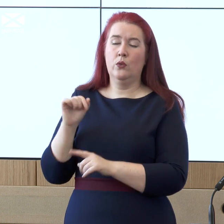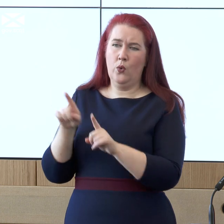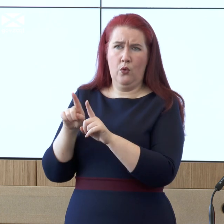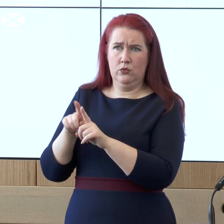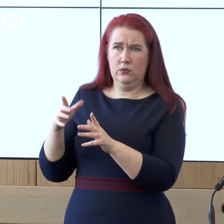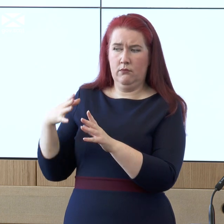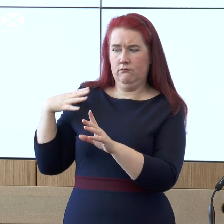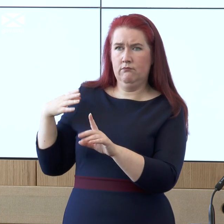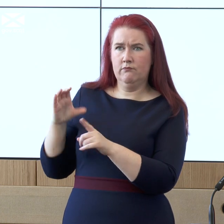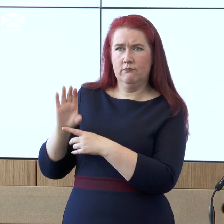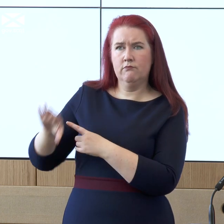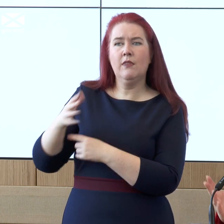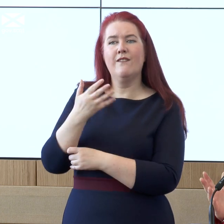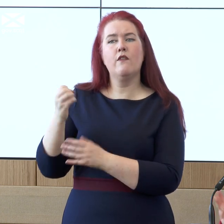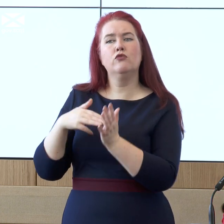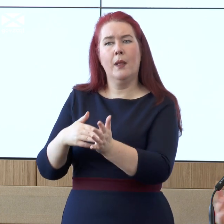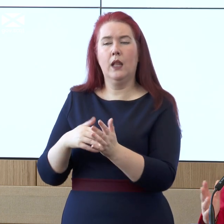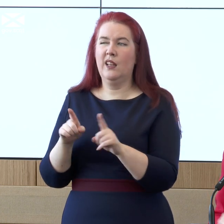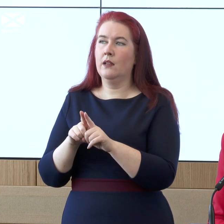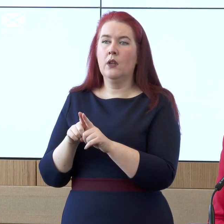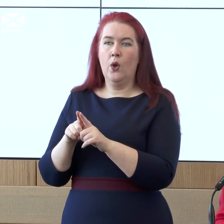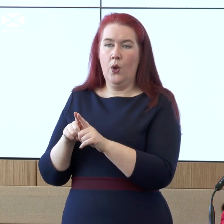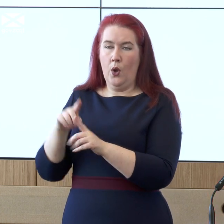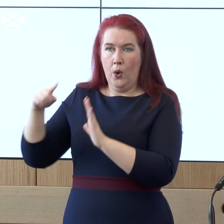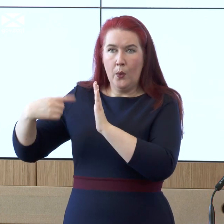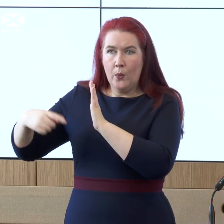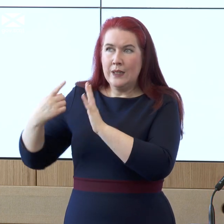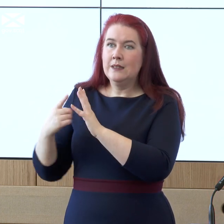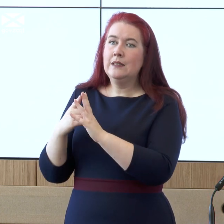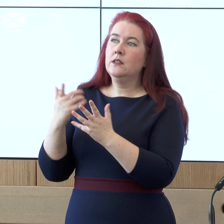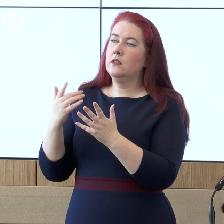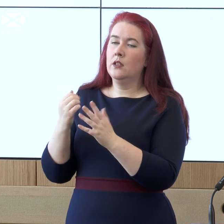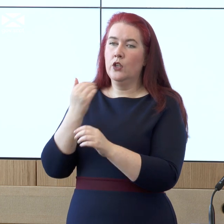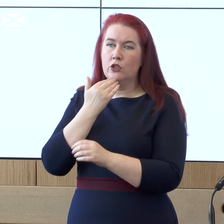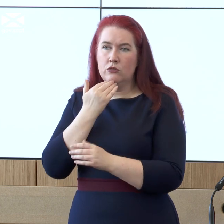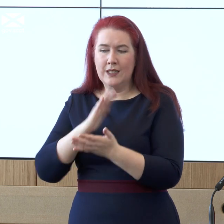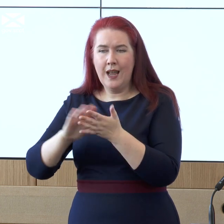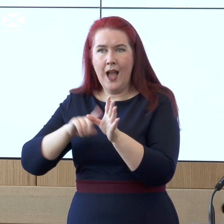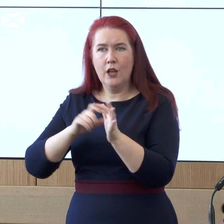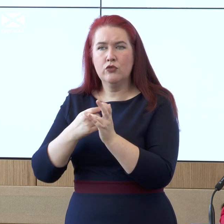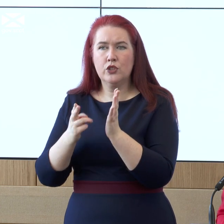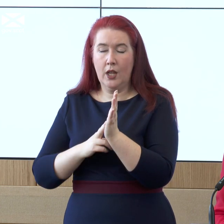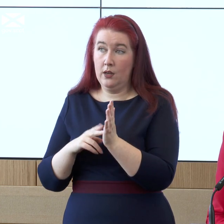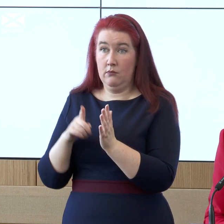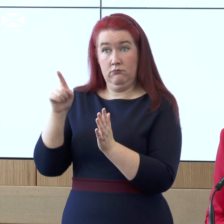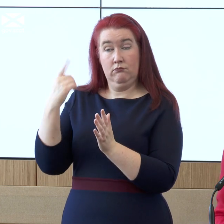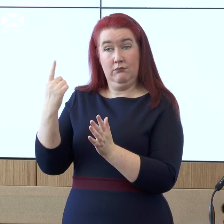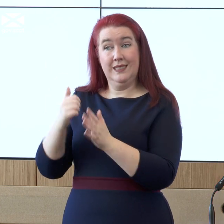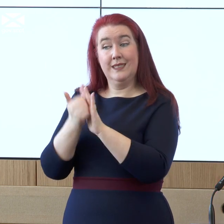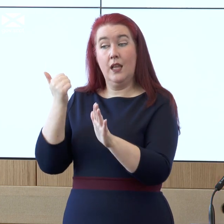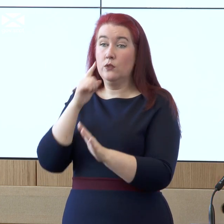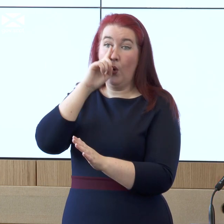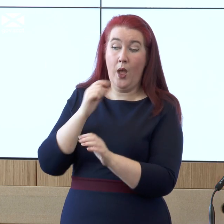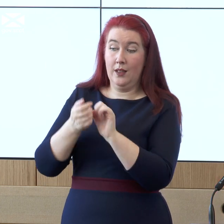million. In many areas, offshore wind, green hydrogen are good examples of this. The skills that oil and gas workers currently have